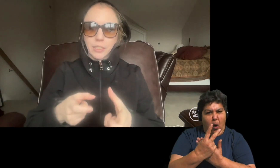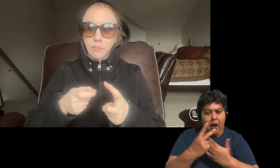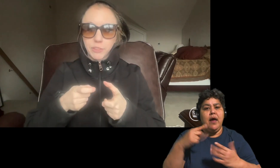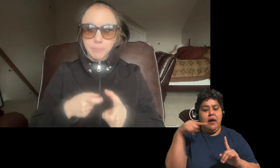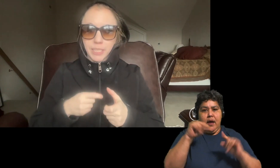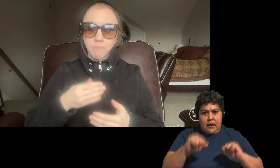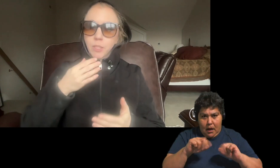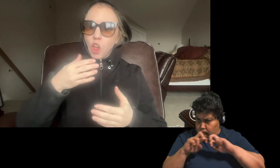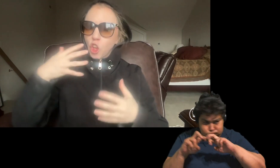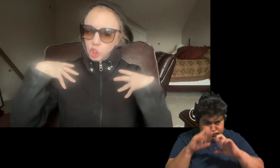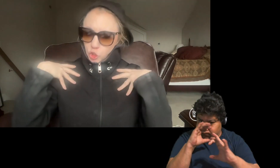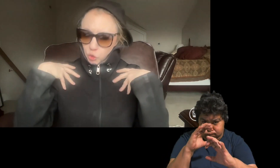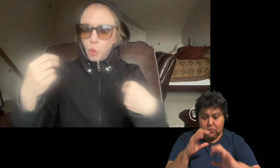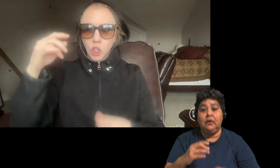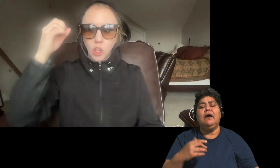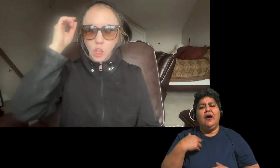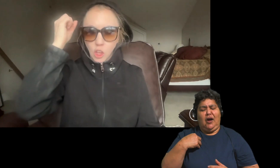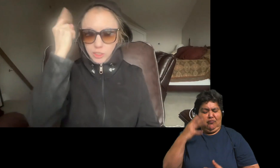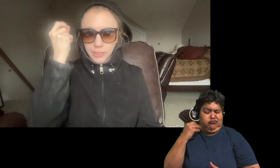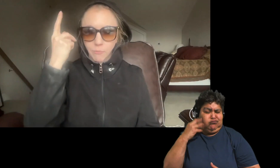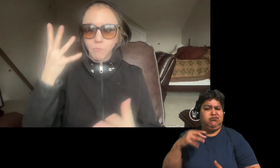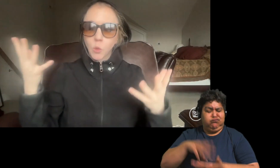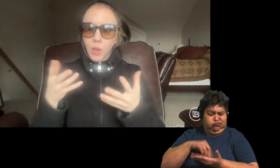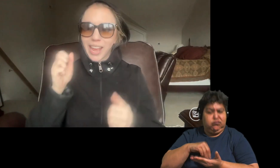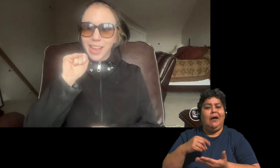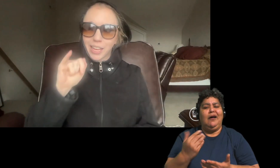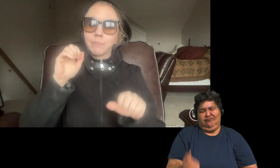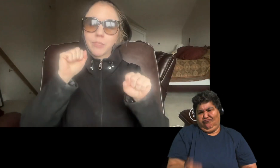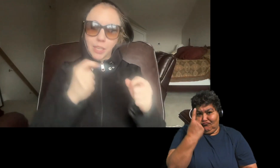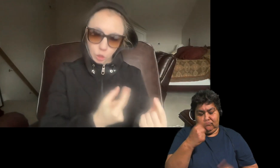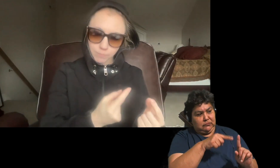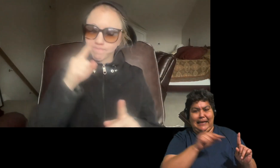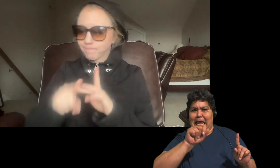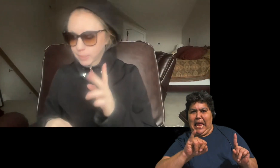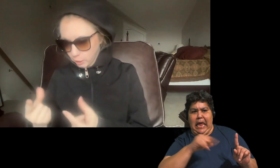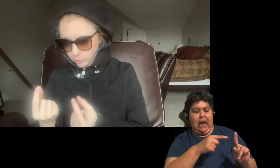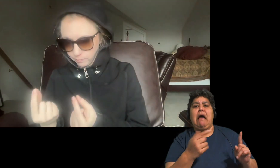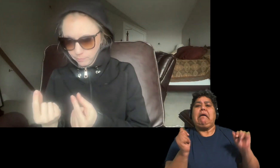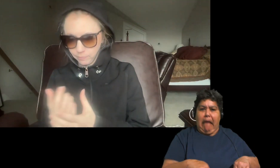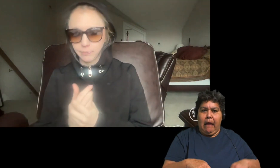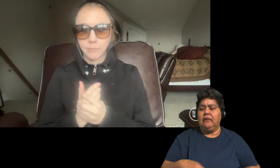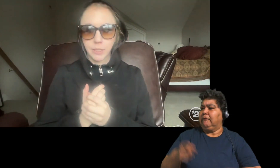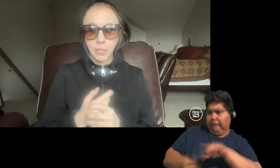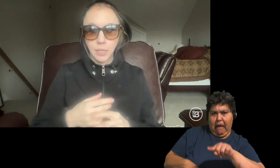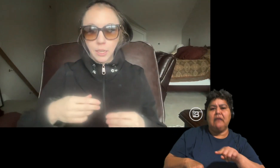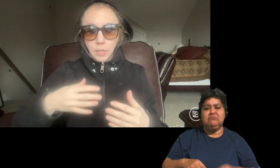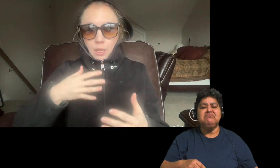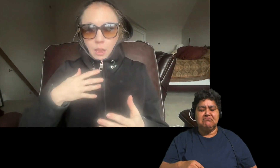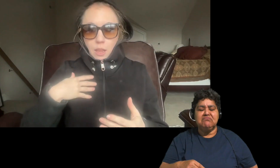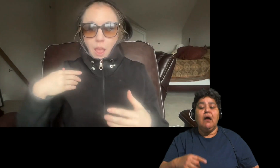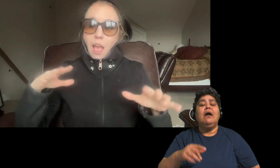algorithms. And that really gives me a very strong understanding of what AI can and cannot